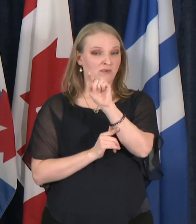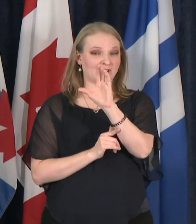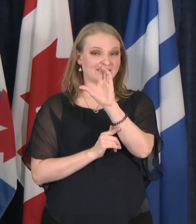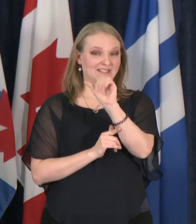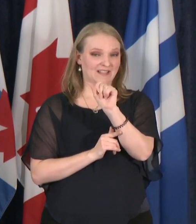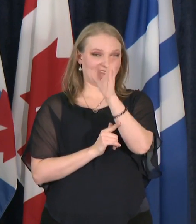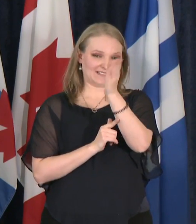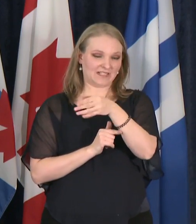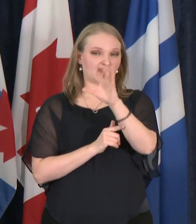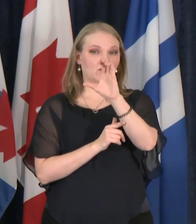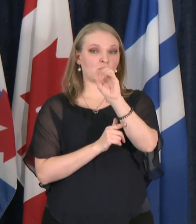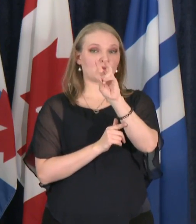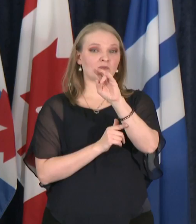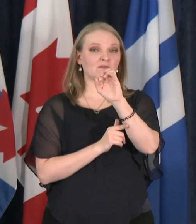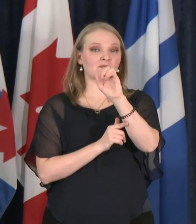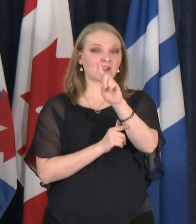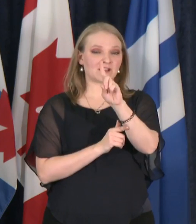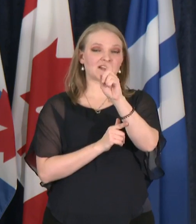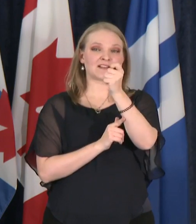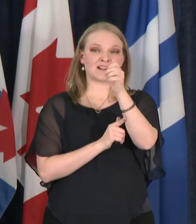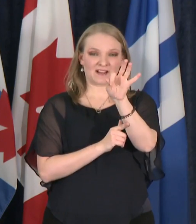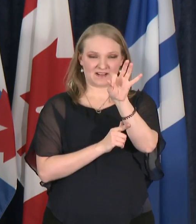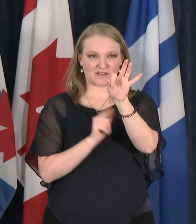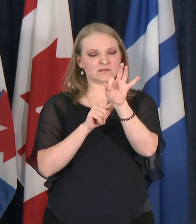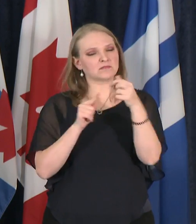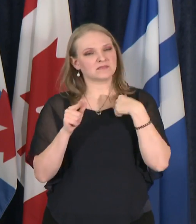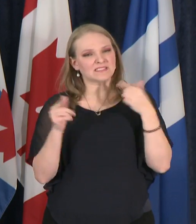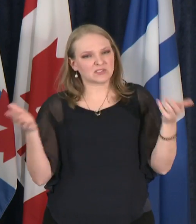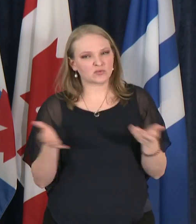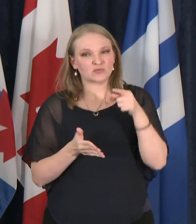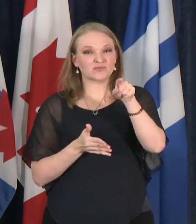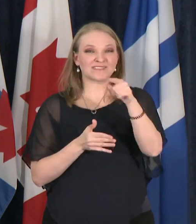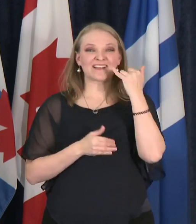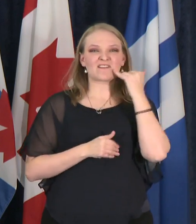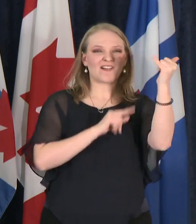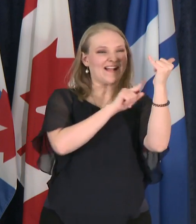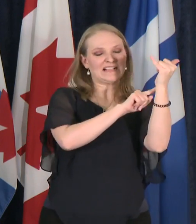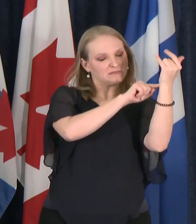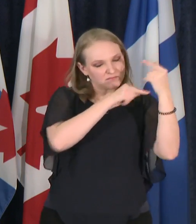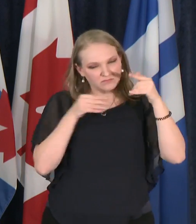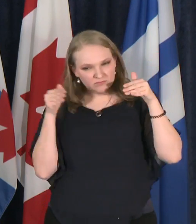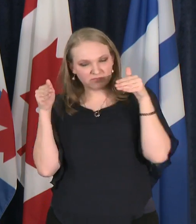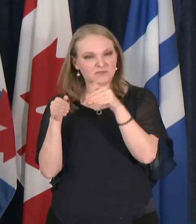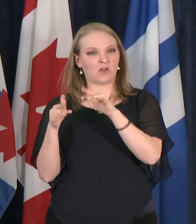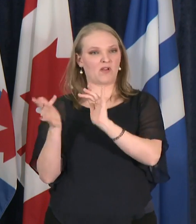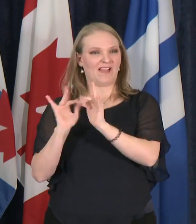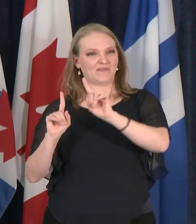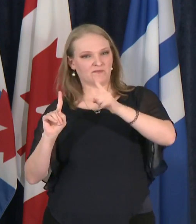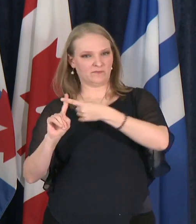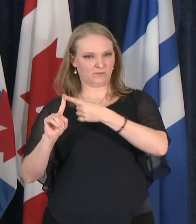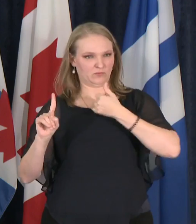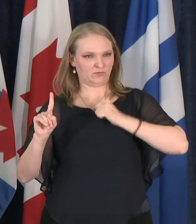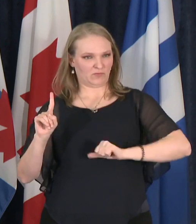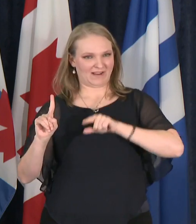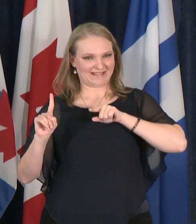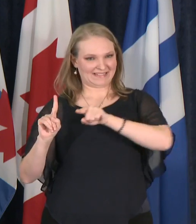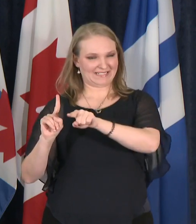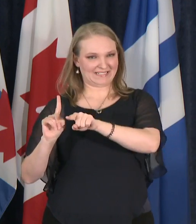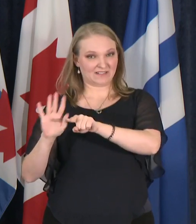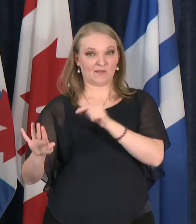toronto.ca/COVID-19, and I encourage everyone to make this your first point of access. Please do not